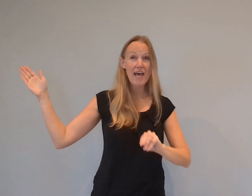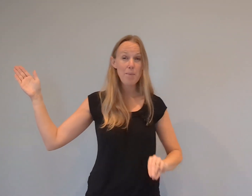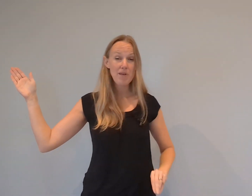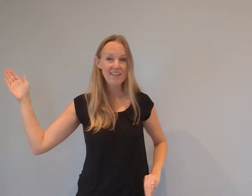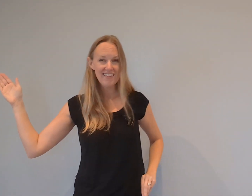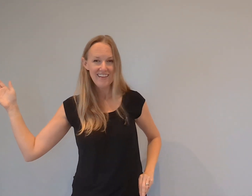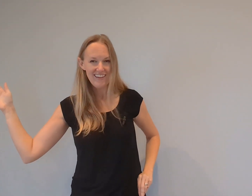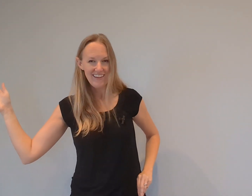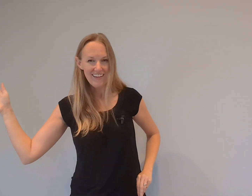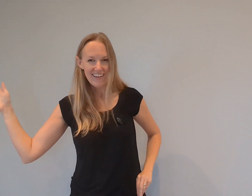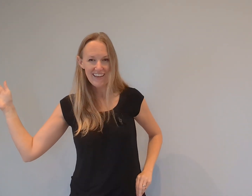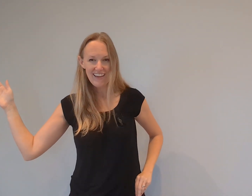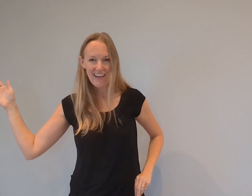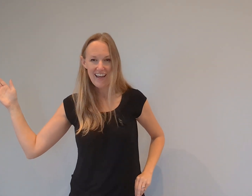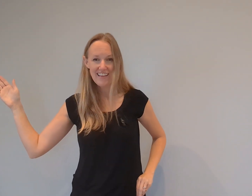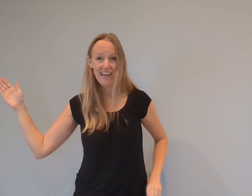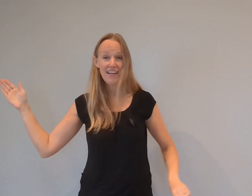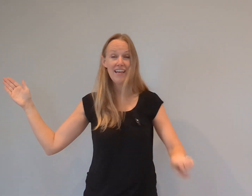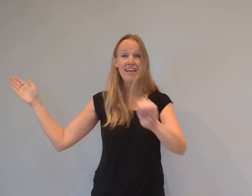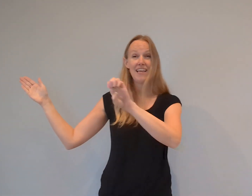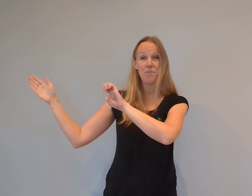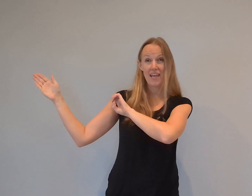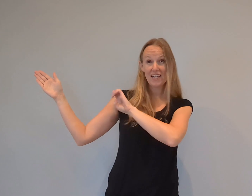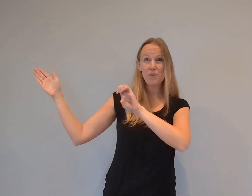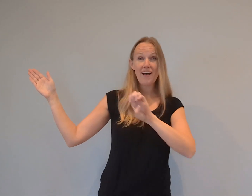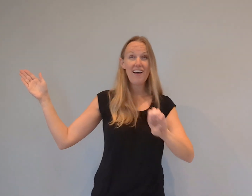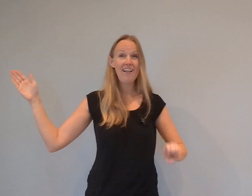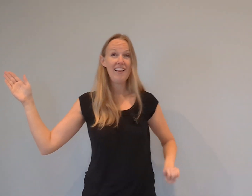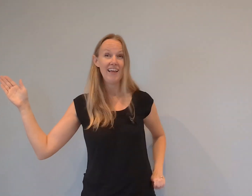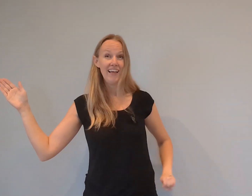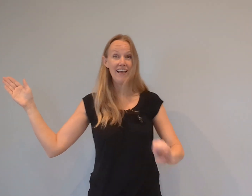M. Okay, and then Emmanuel.